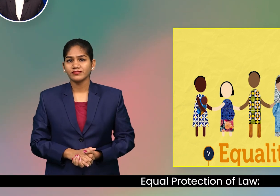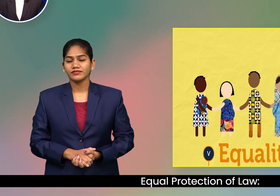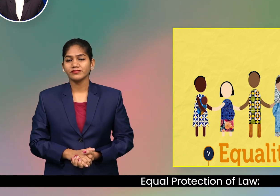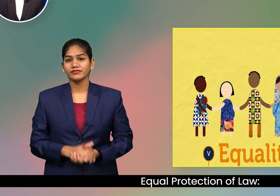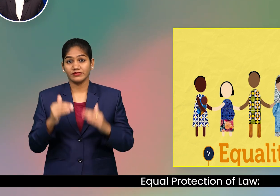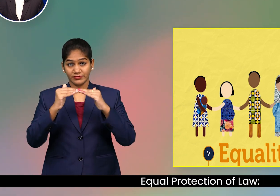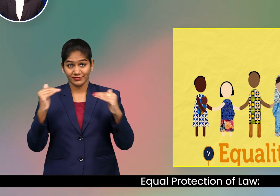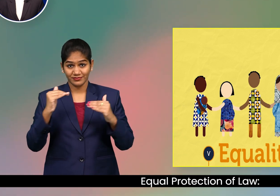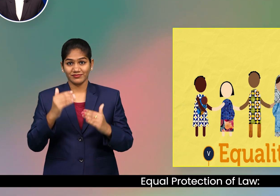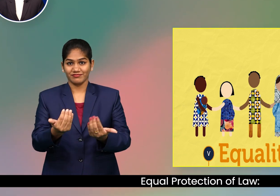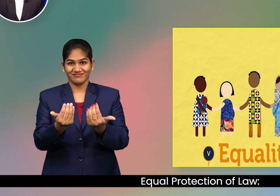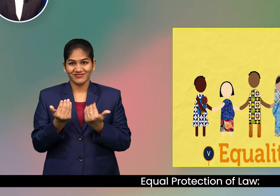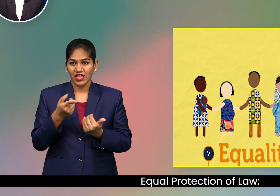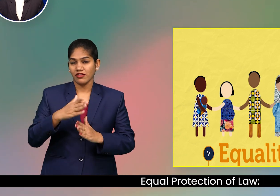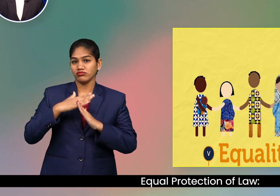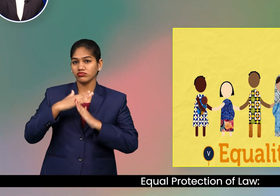equal protection of law.